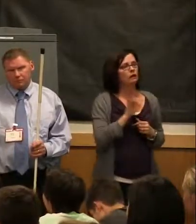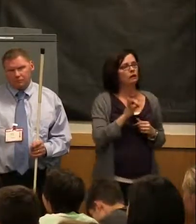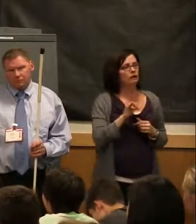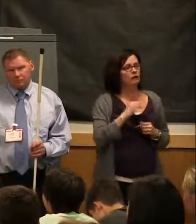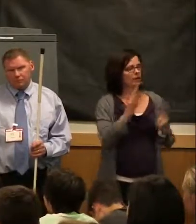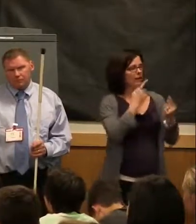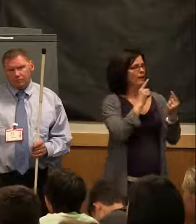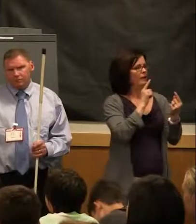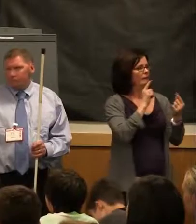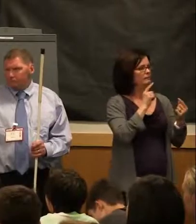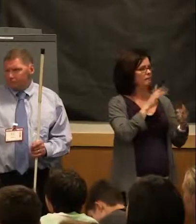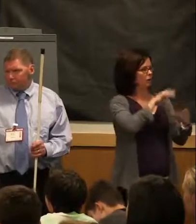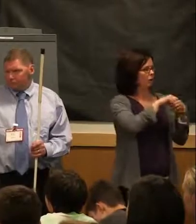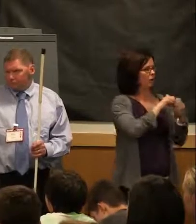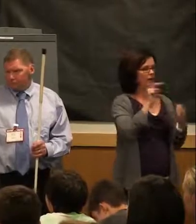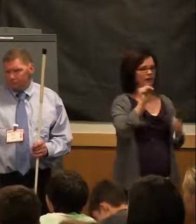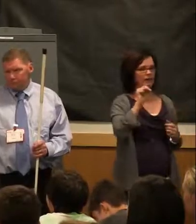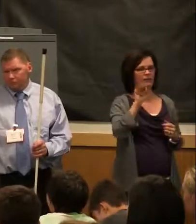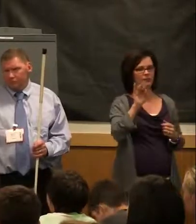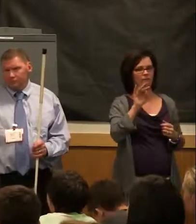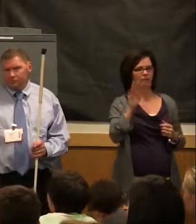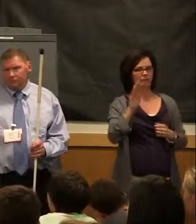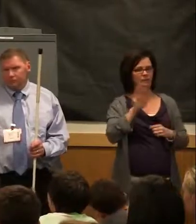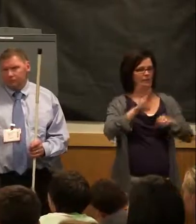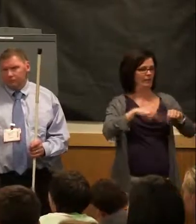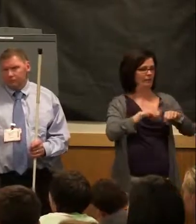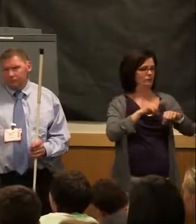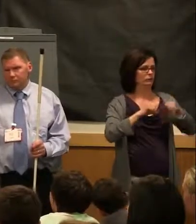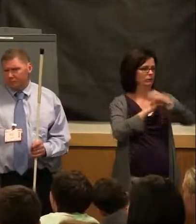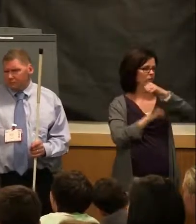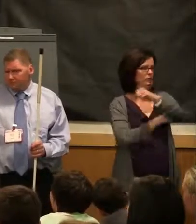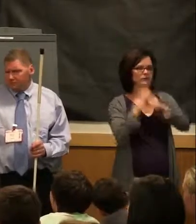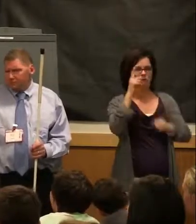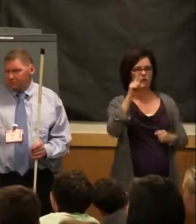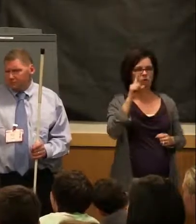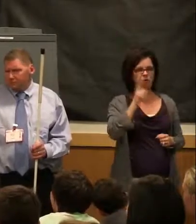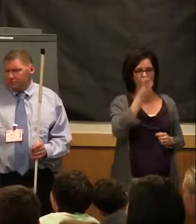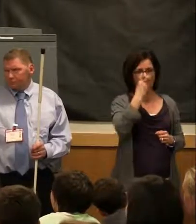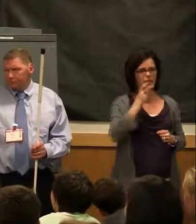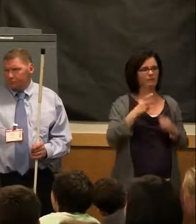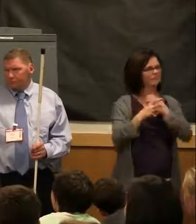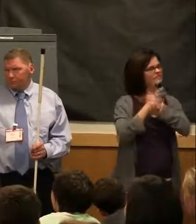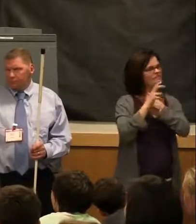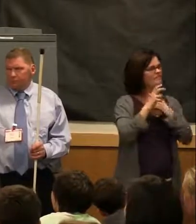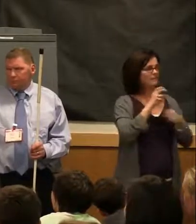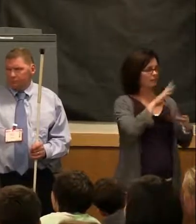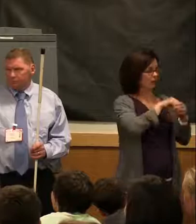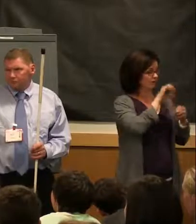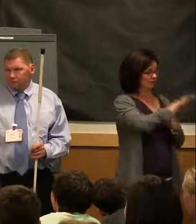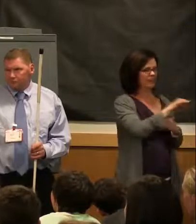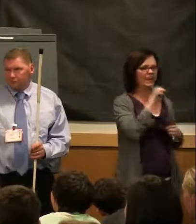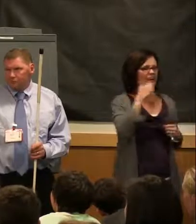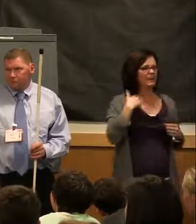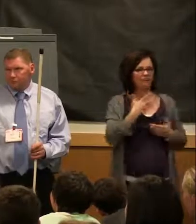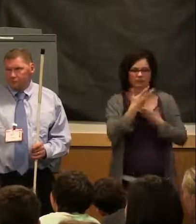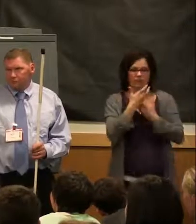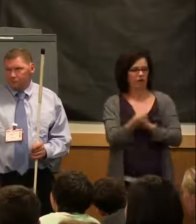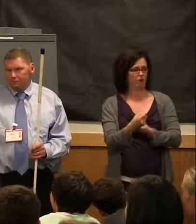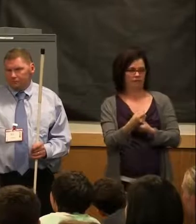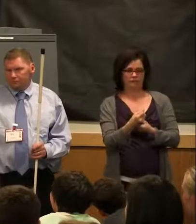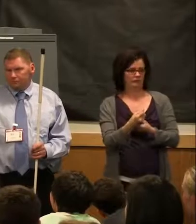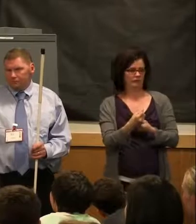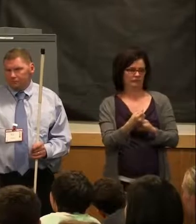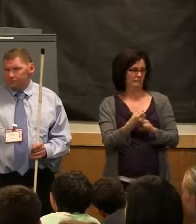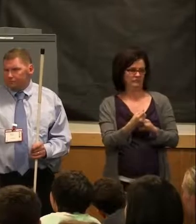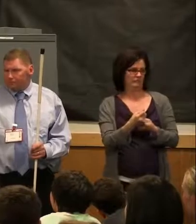the NFB, I did not have the confidence in myself that I could to be a blind